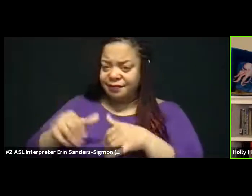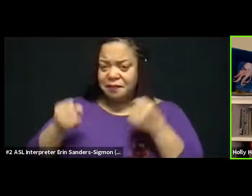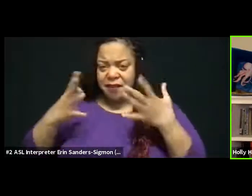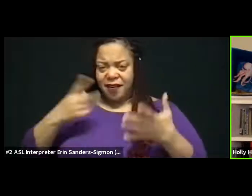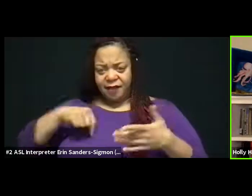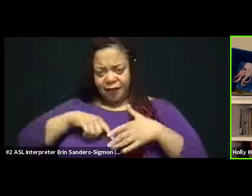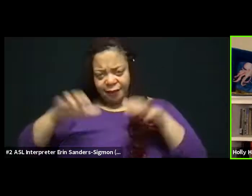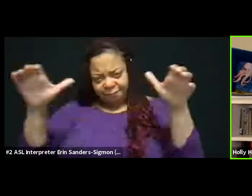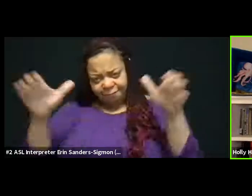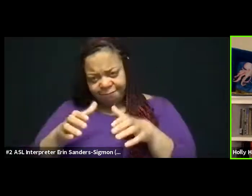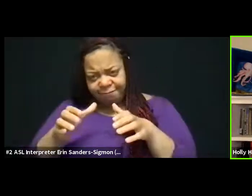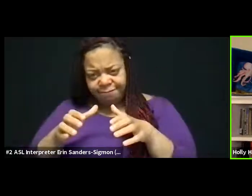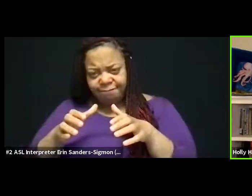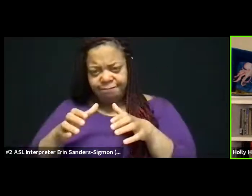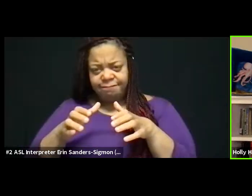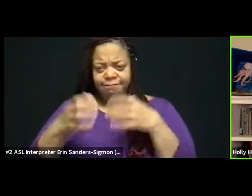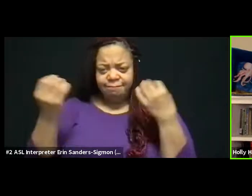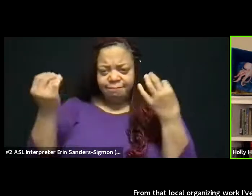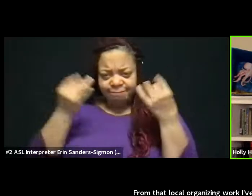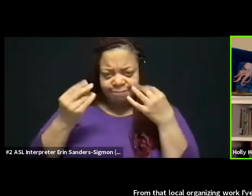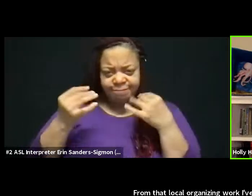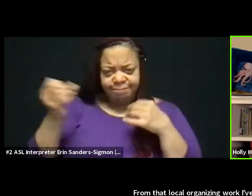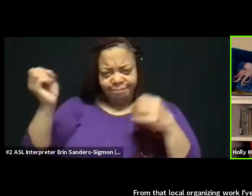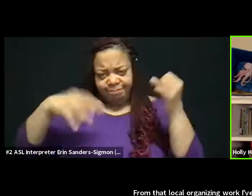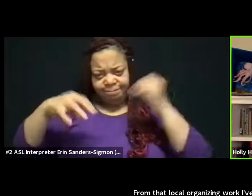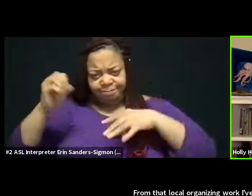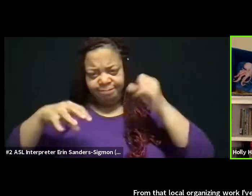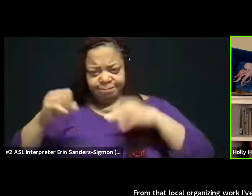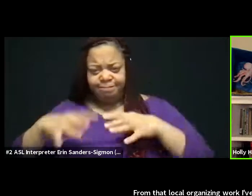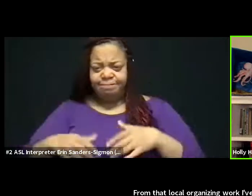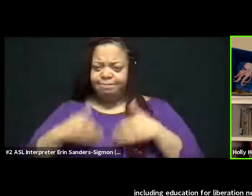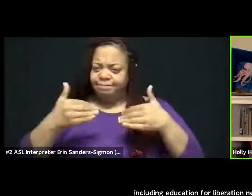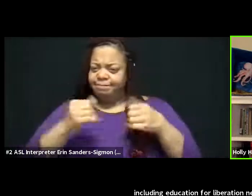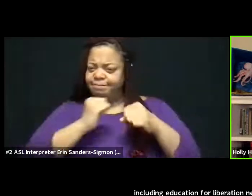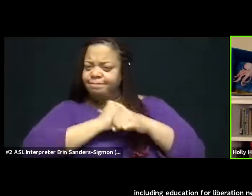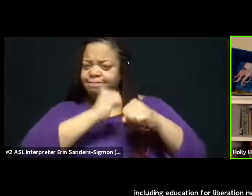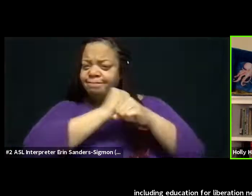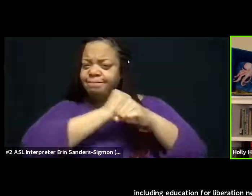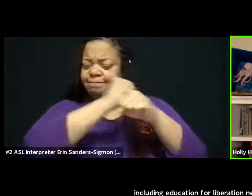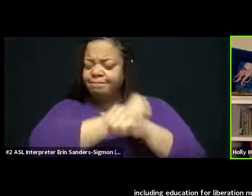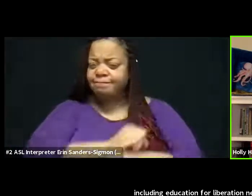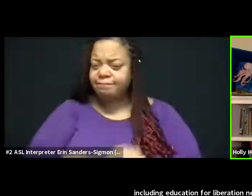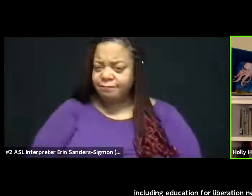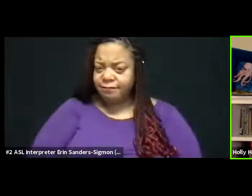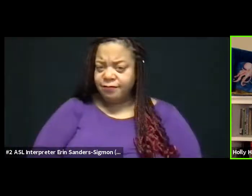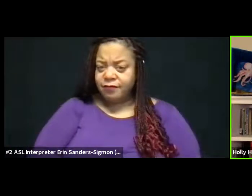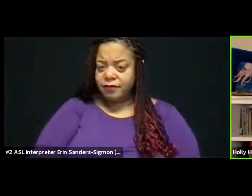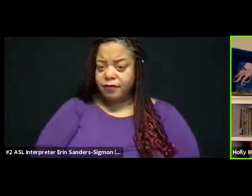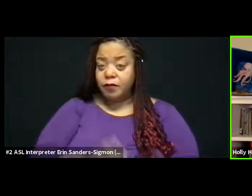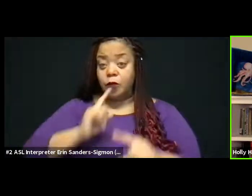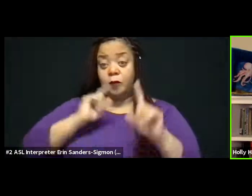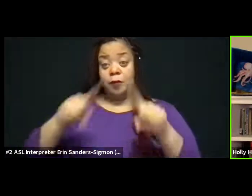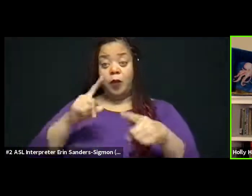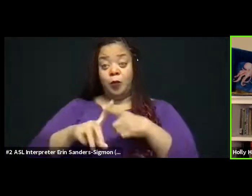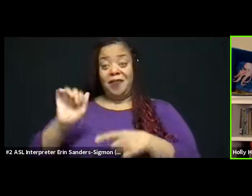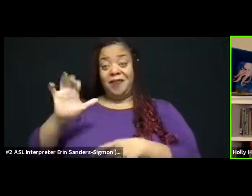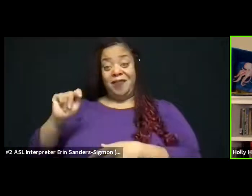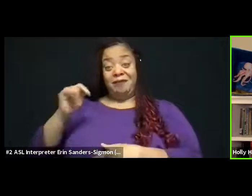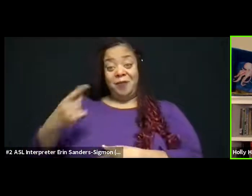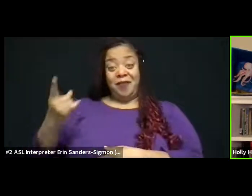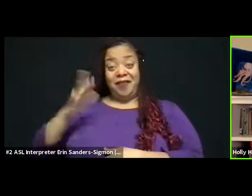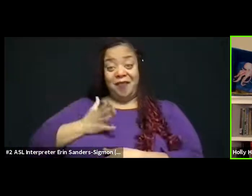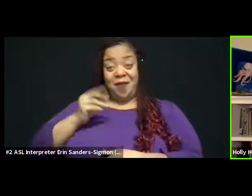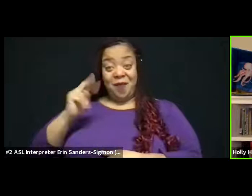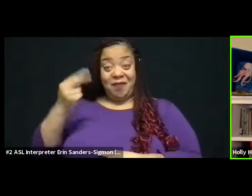few years before fighting in response to the fact that one of our own high schoolers, Wilden Acosta,